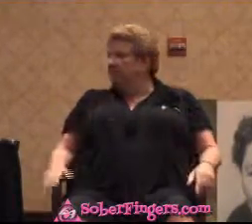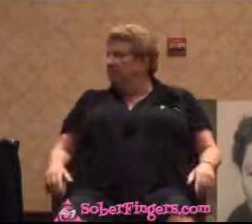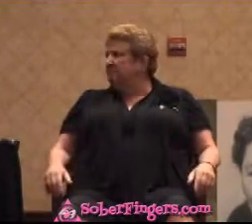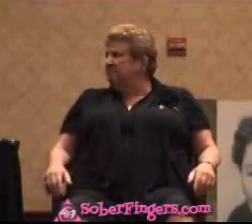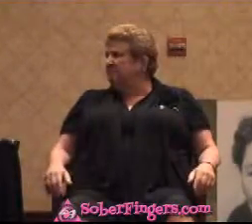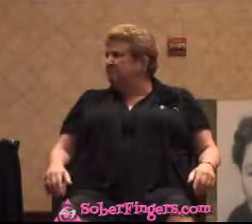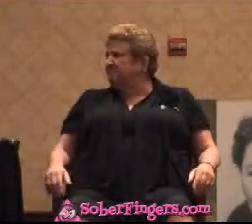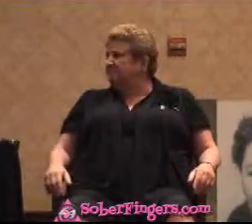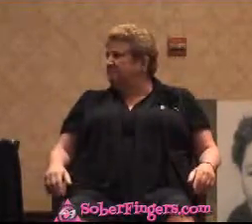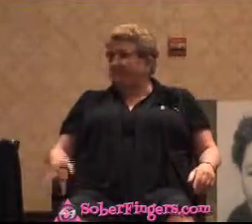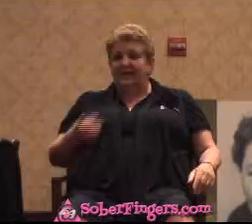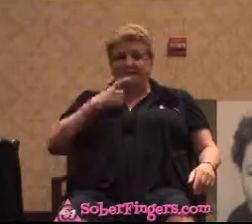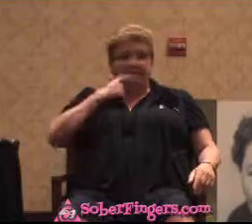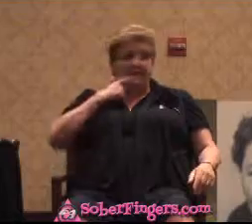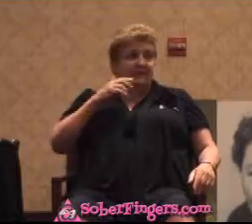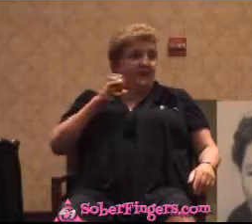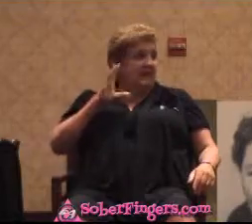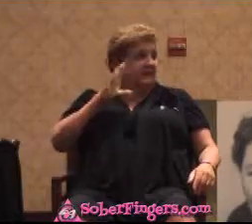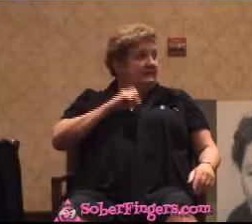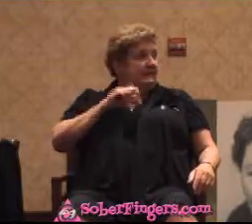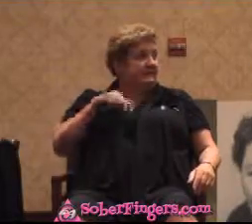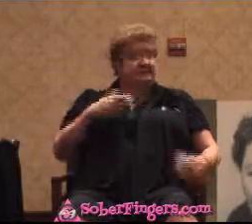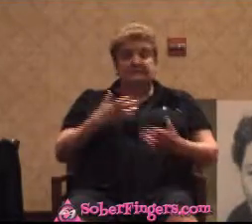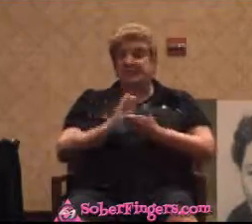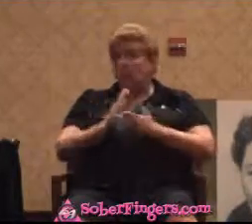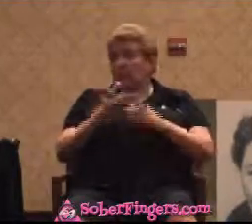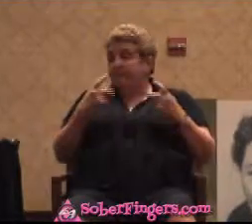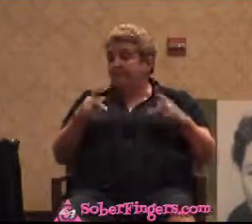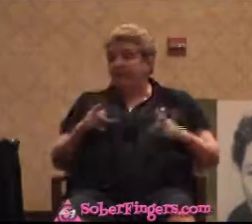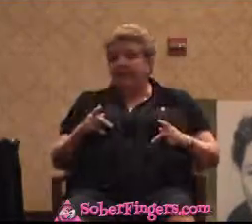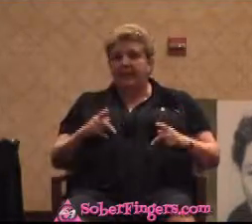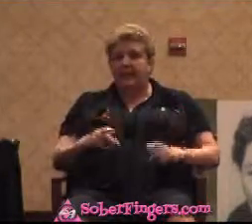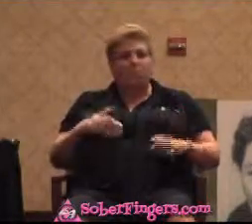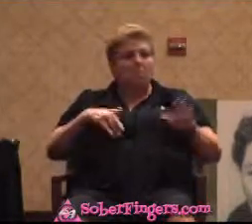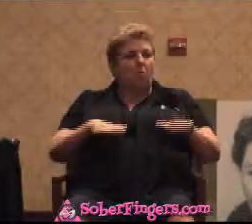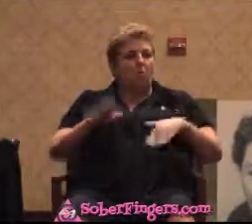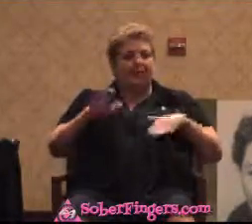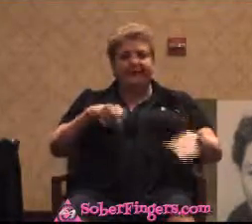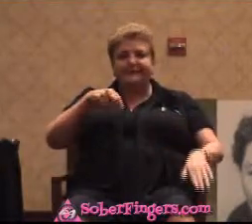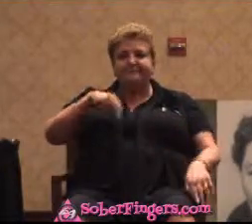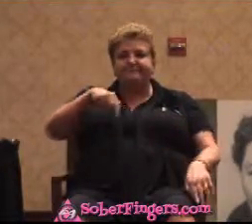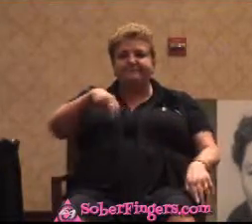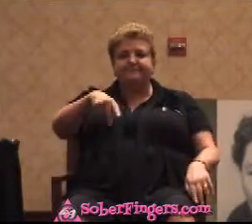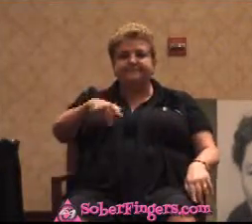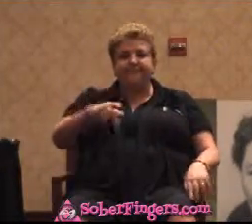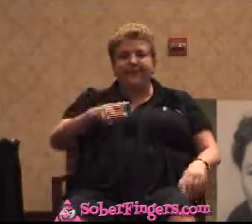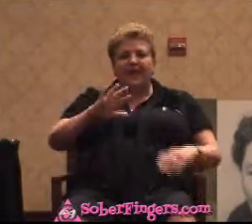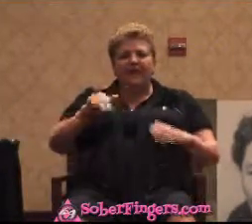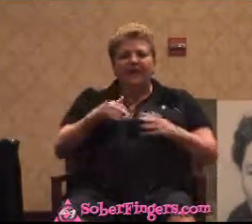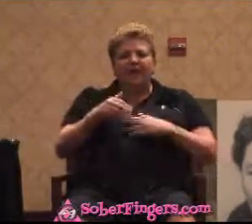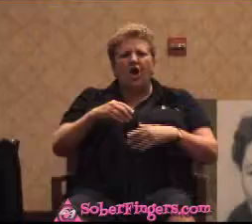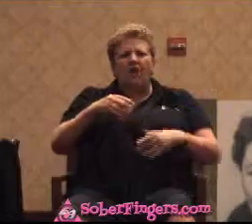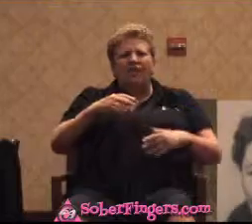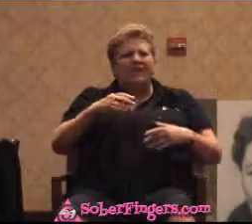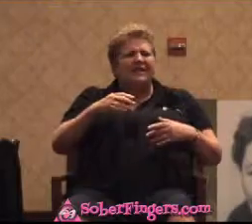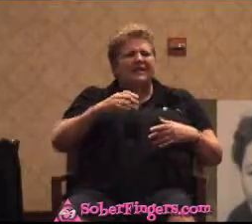be an all-right party. And we're walking up the walk, and all these old white men are reaching out their